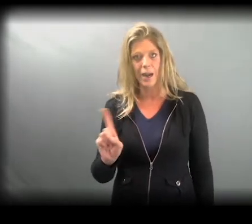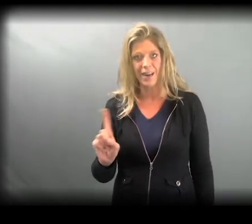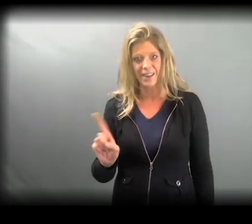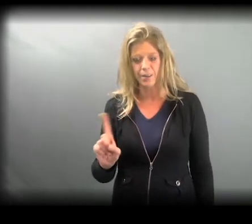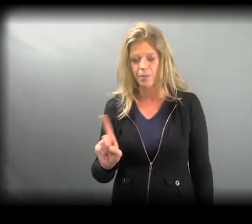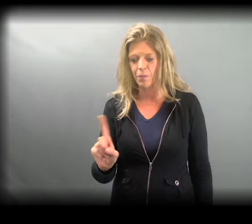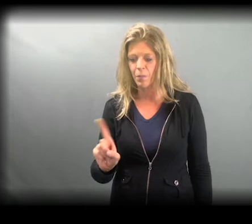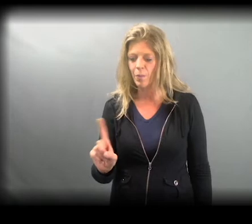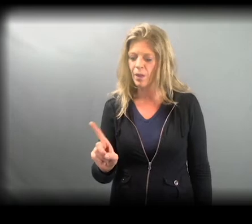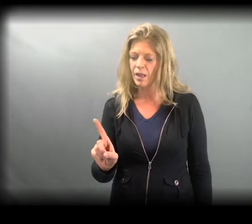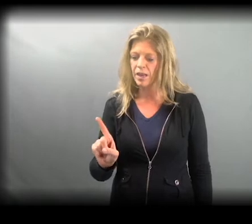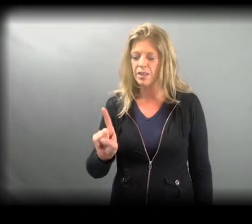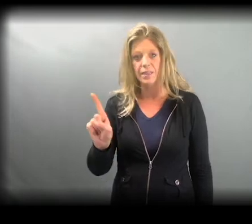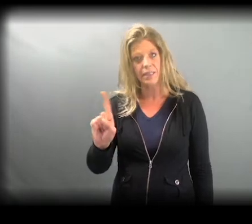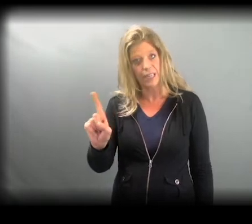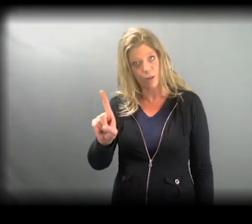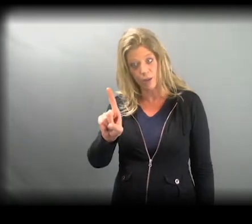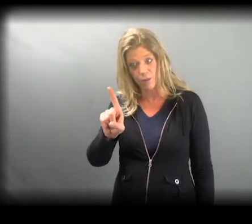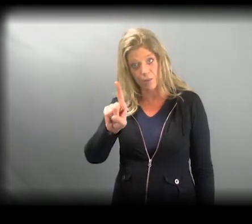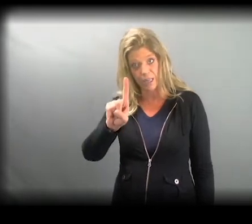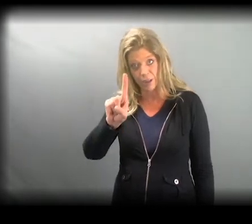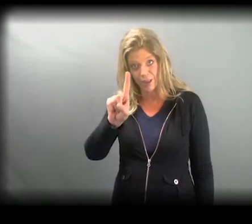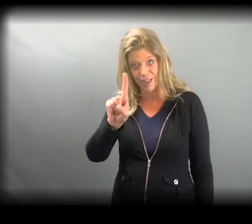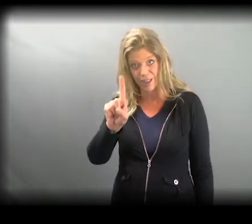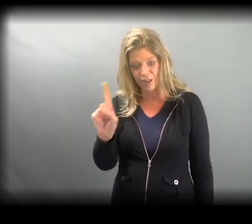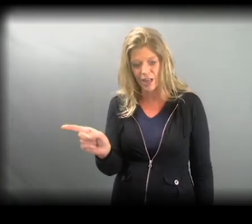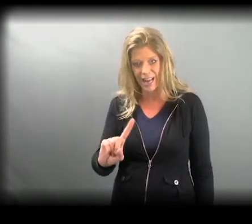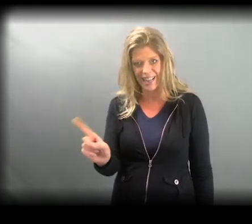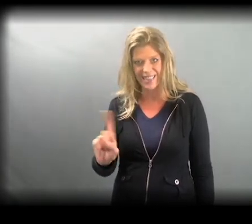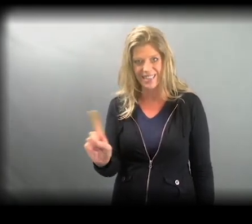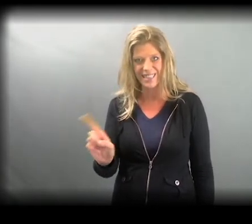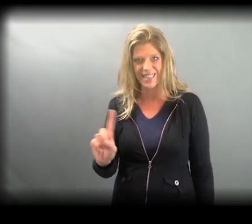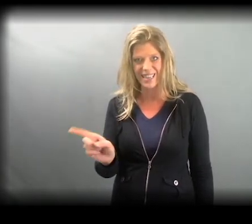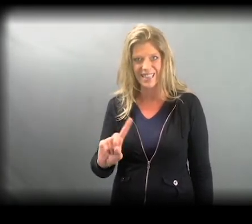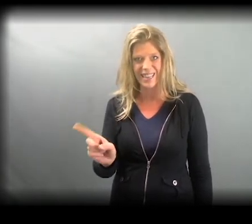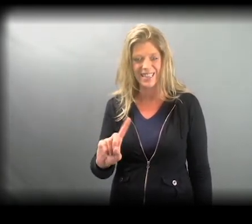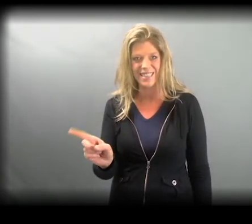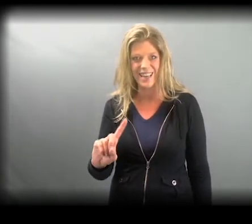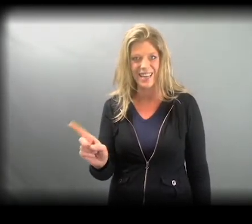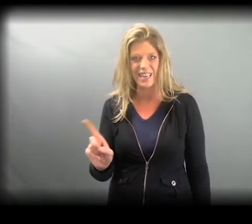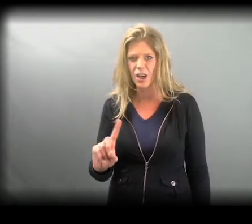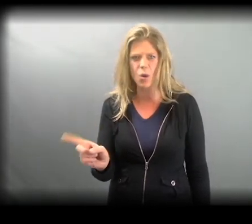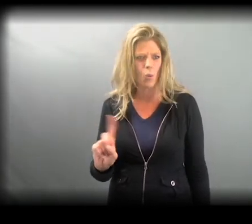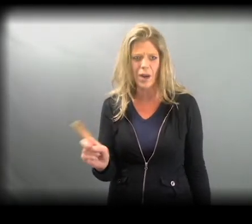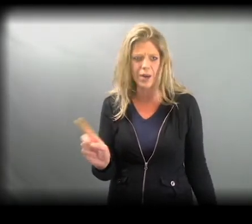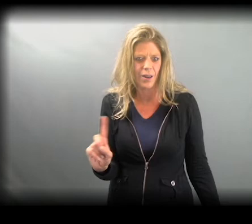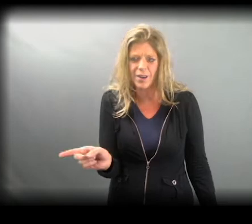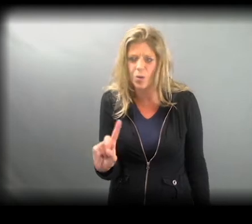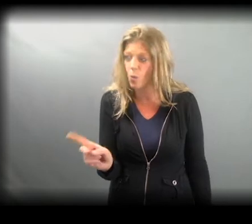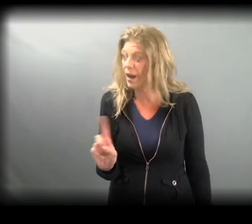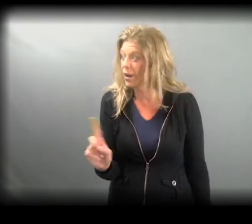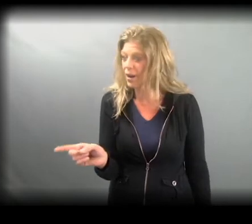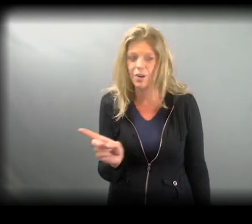Where. Just take your finger and shake it side to side. Where? Where?